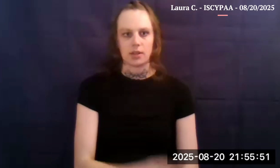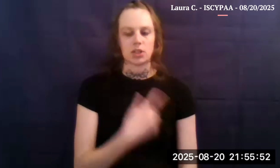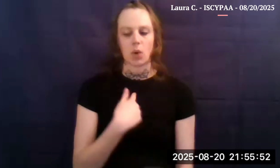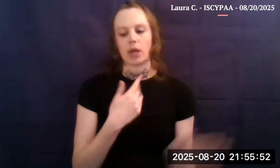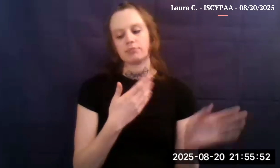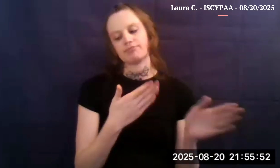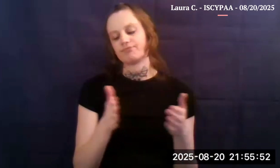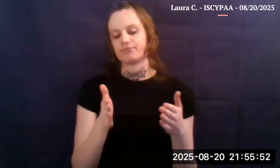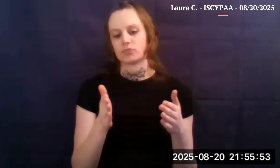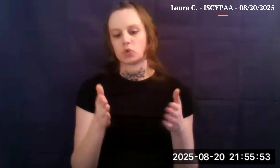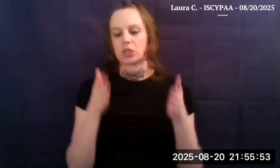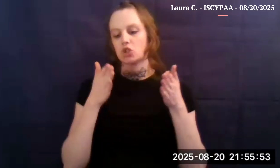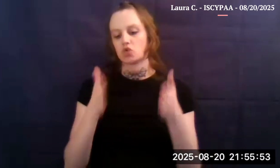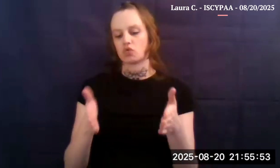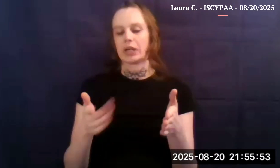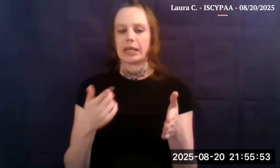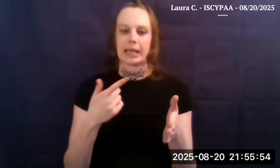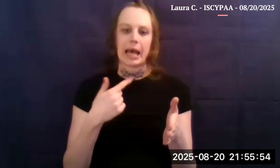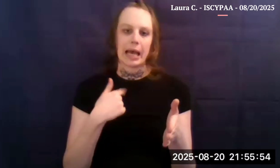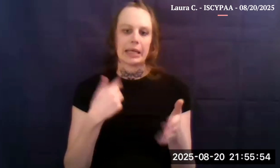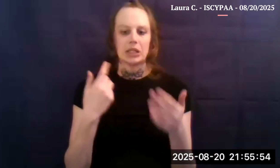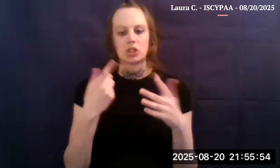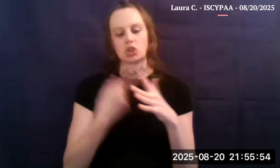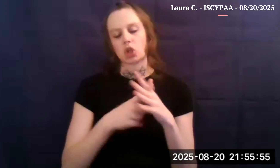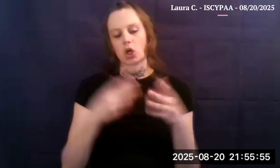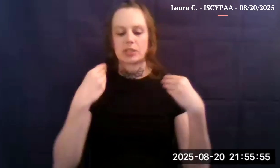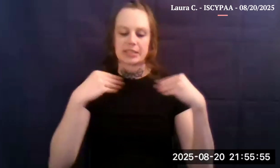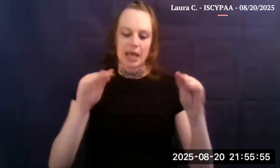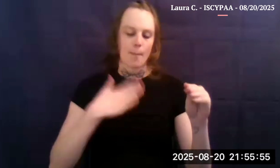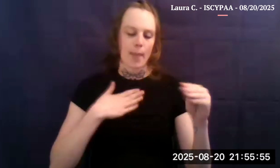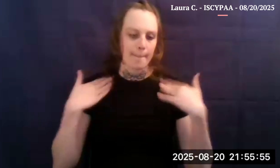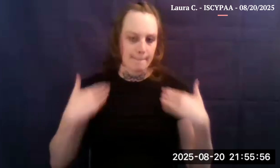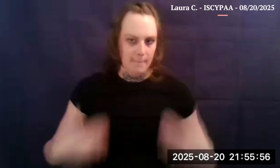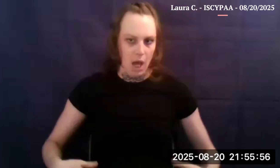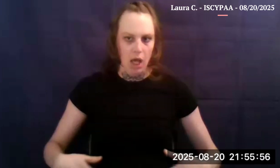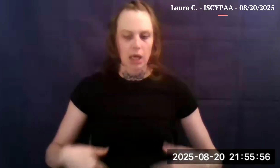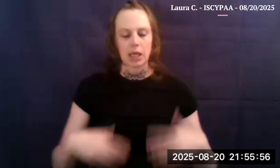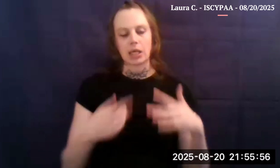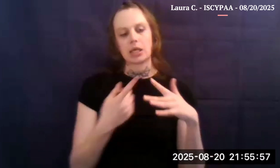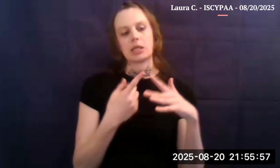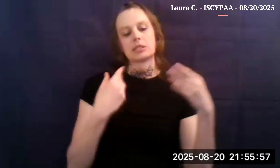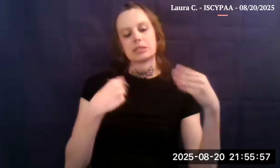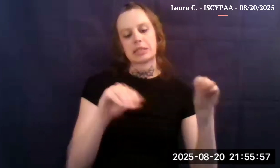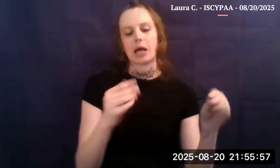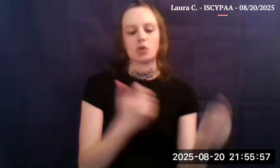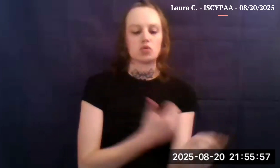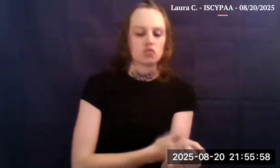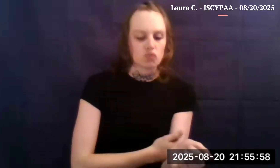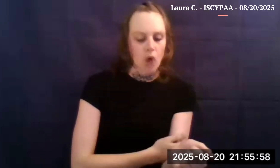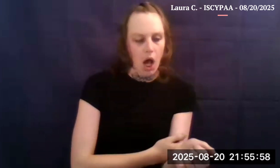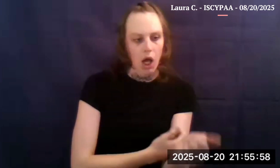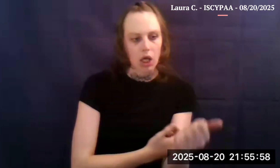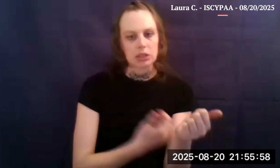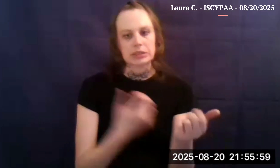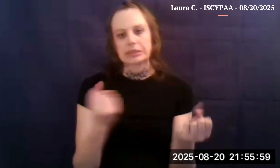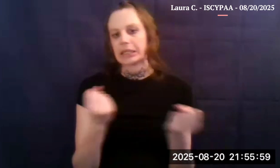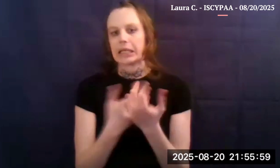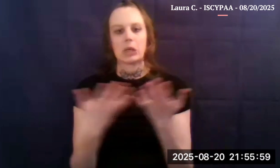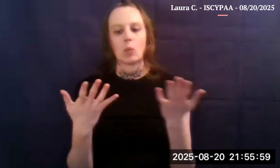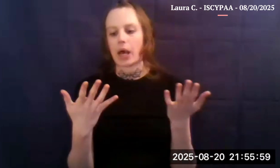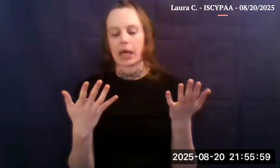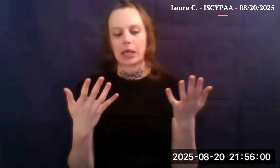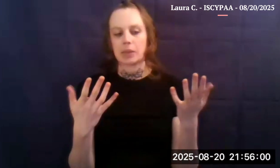streets. I started selling my body. I started selling drugs, anything to get money so I would be able to keep